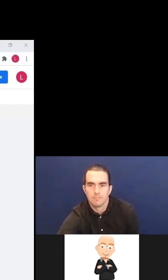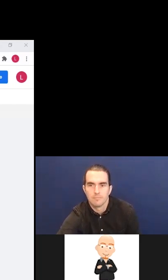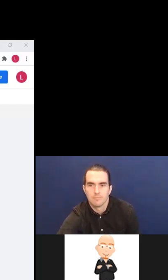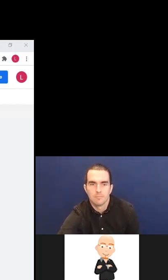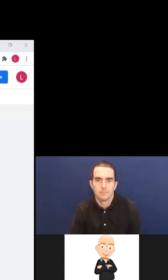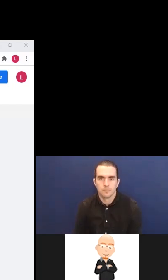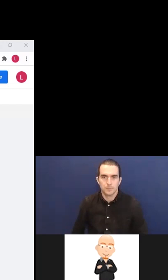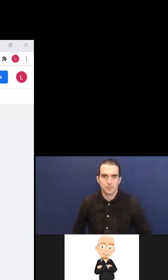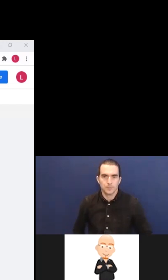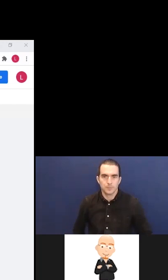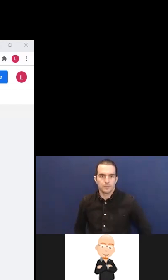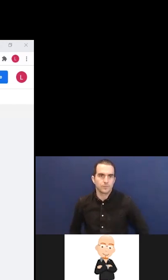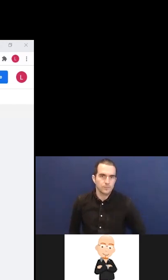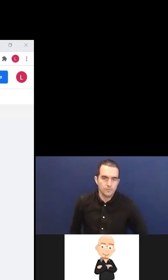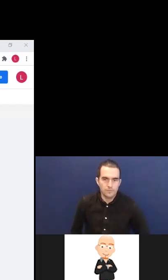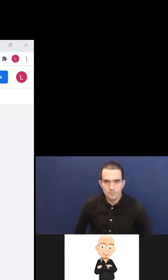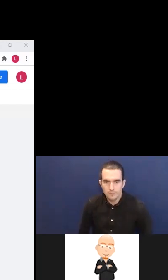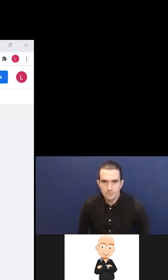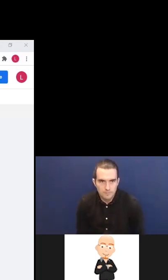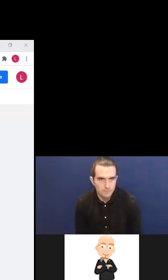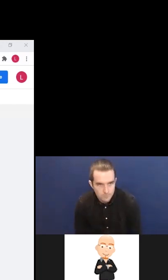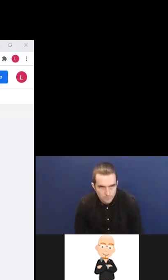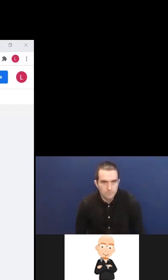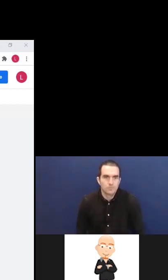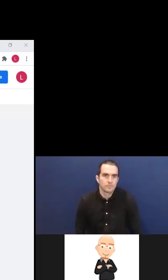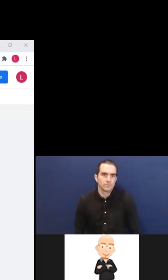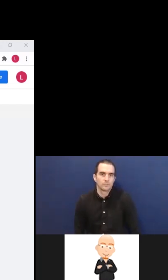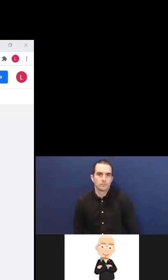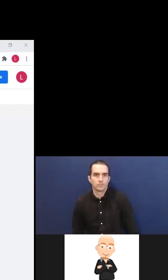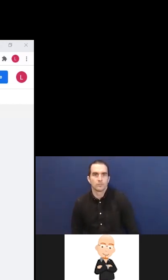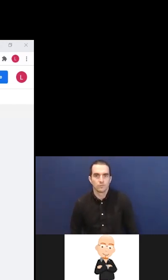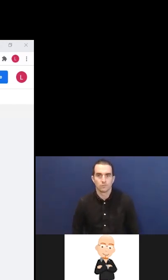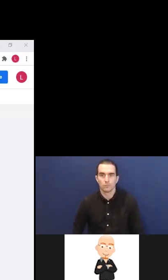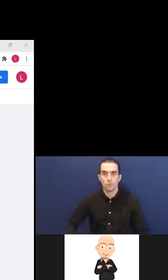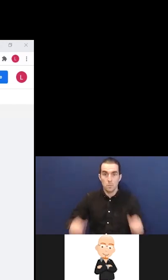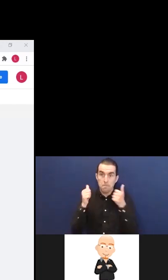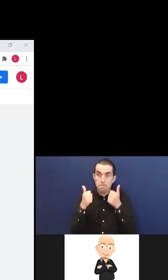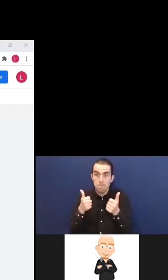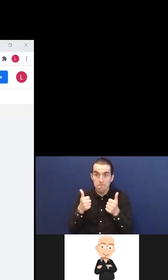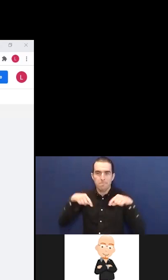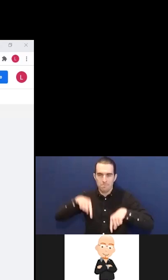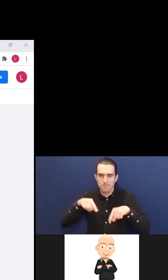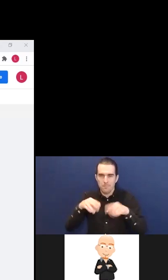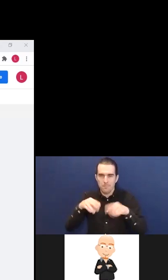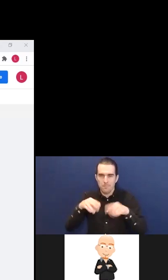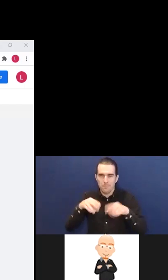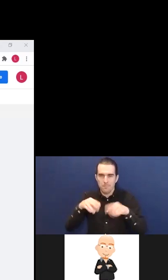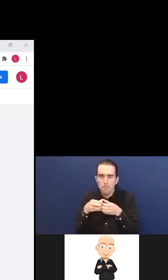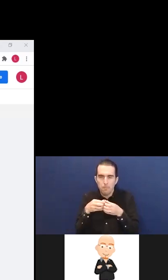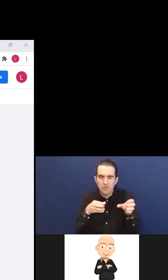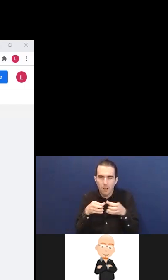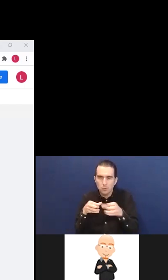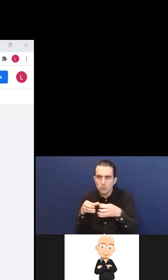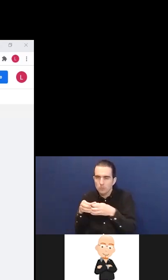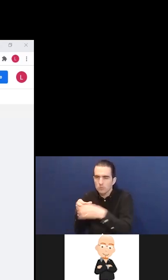Hi everybody, so this is breakout room 2. So we're going to be talking about inclusive safeguarding in digital learning.